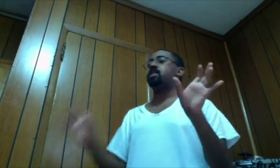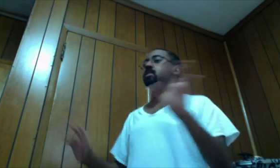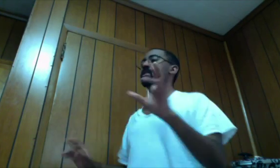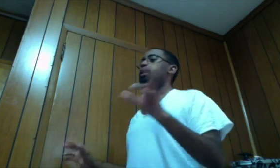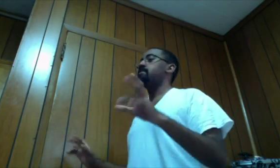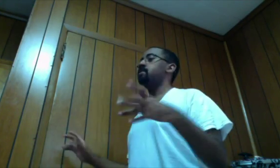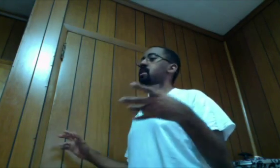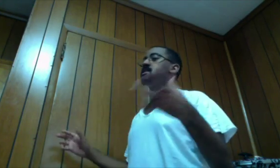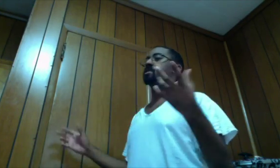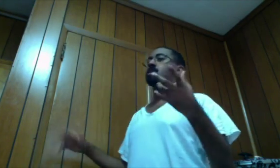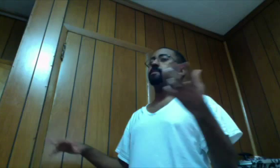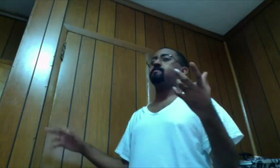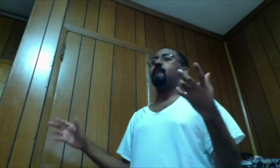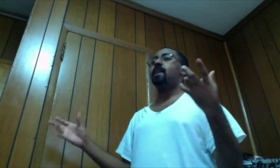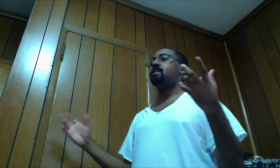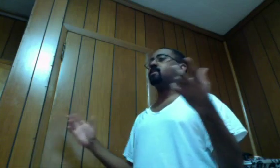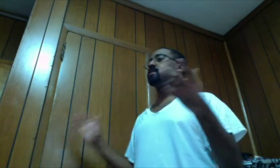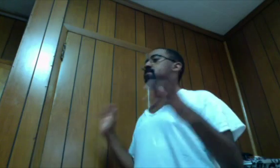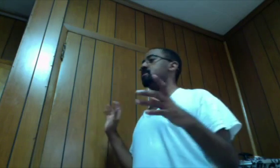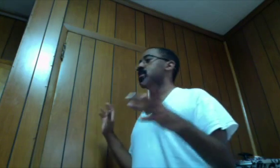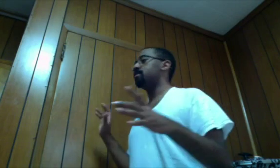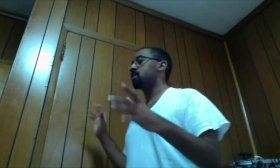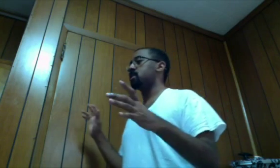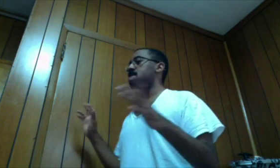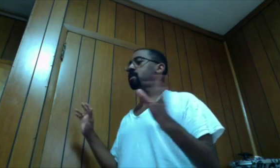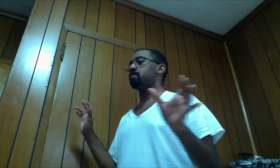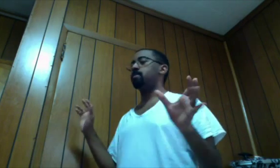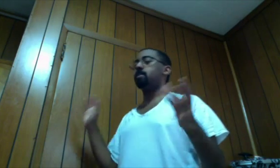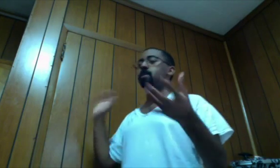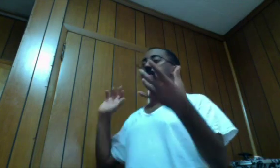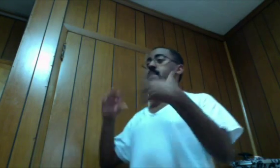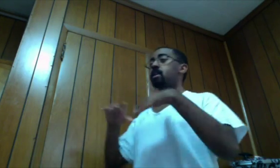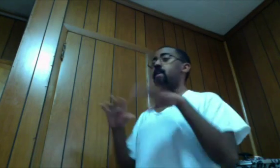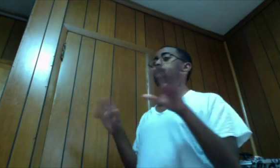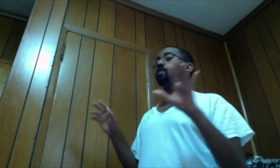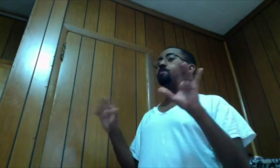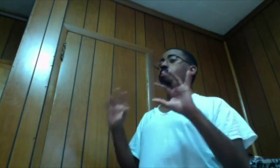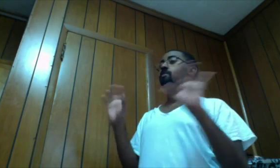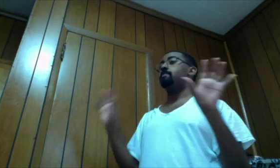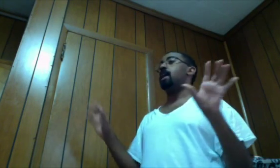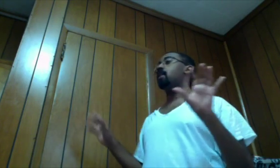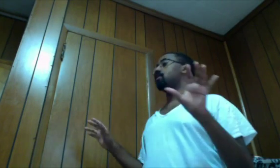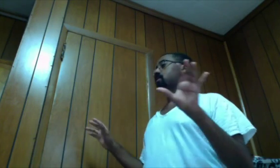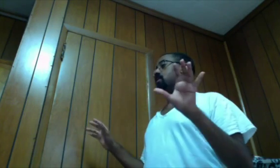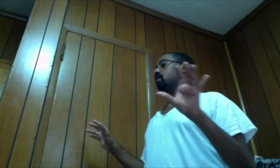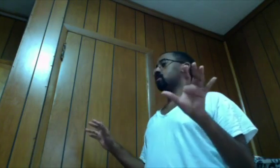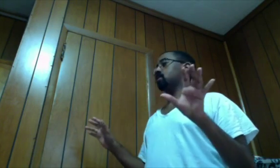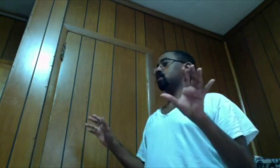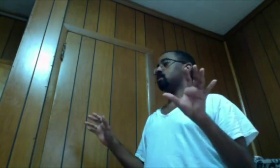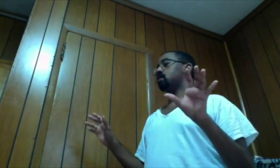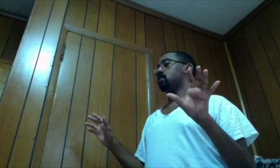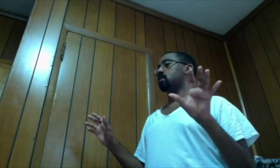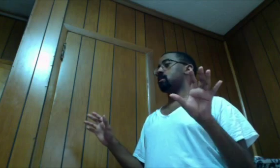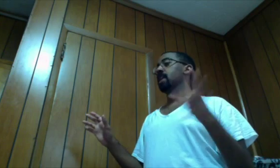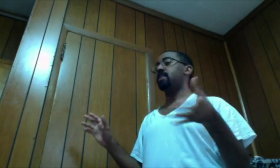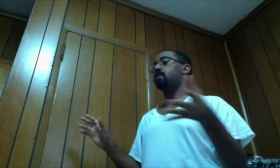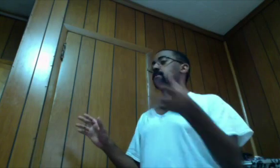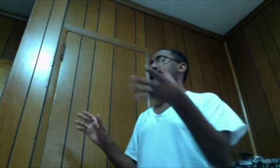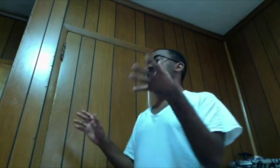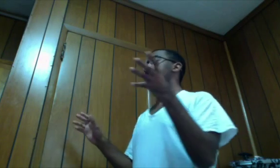manipulation plus magnetism manipulation like Pyrrha does, that would be overpowered. I can make